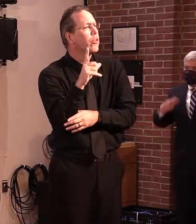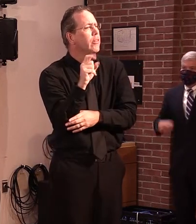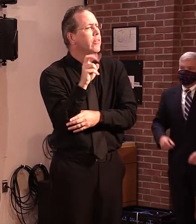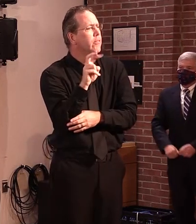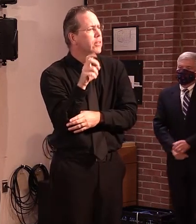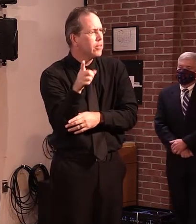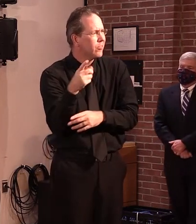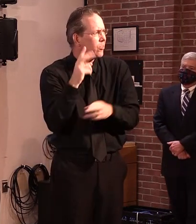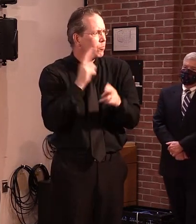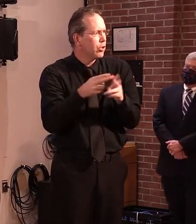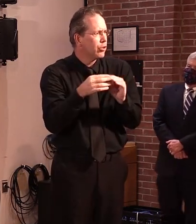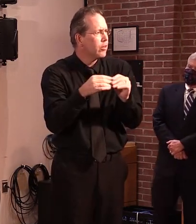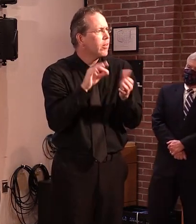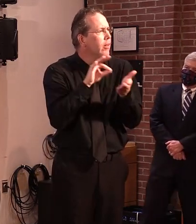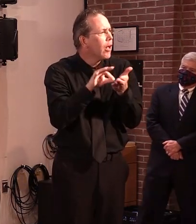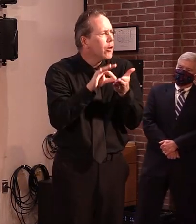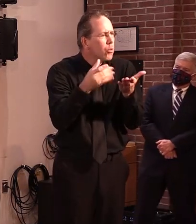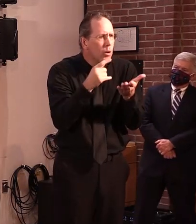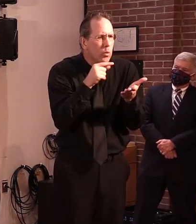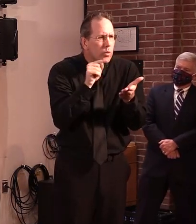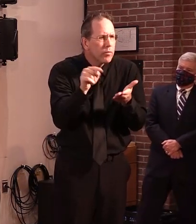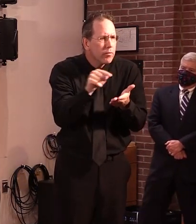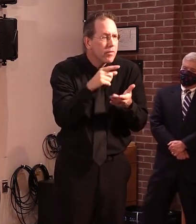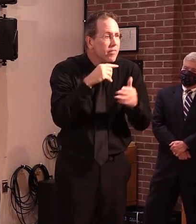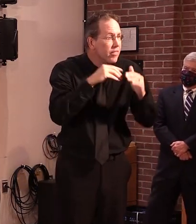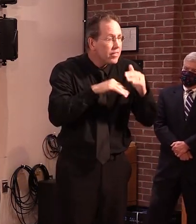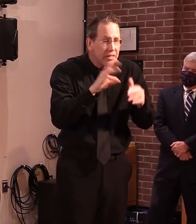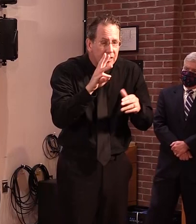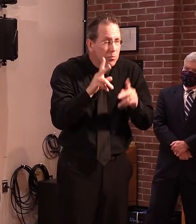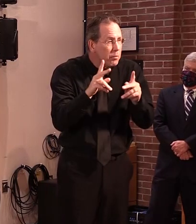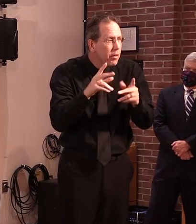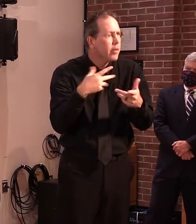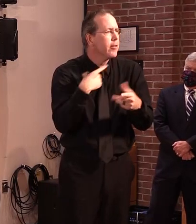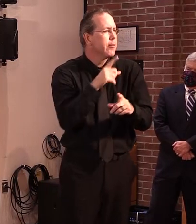in 25 and 6 in cases and so forth and under. So we're very